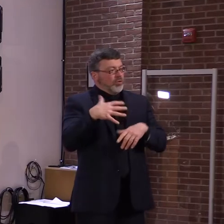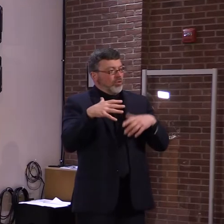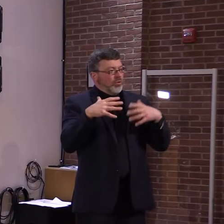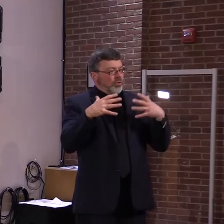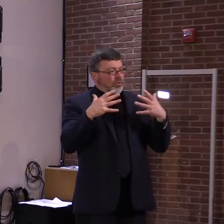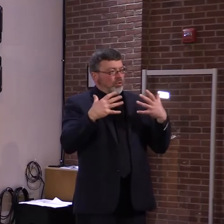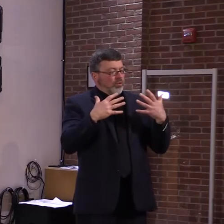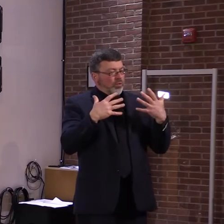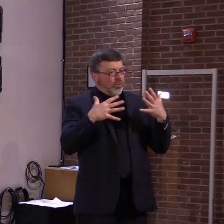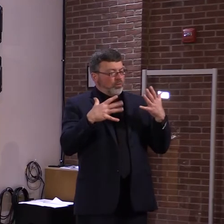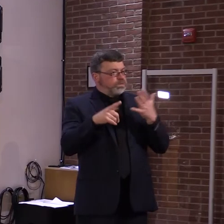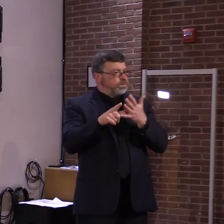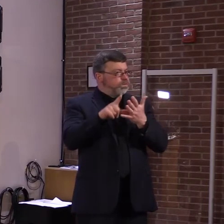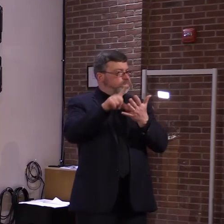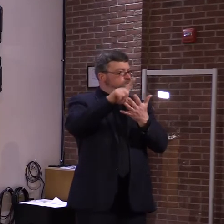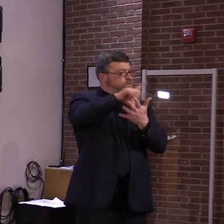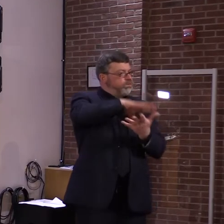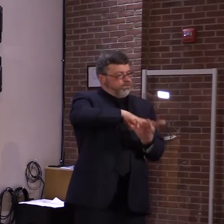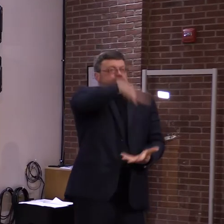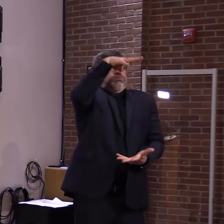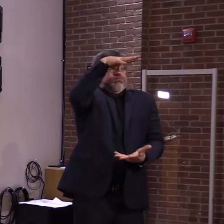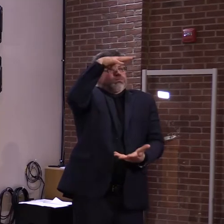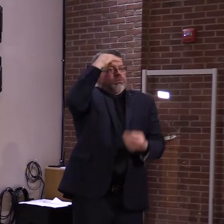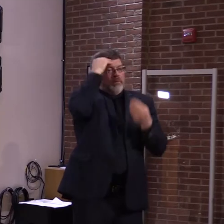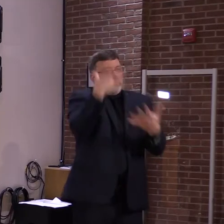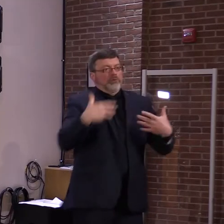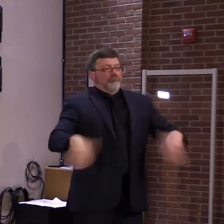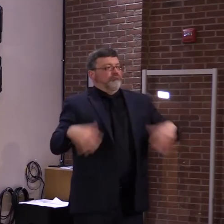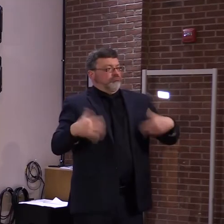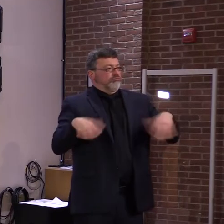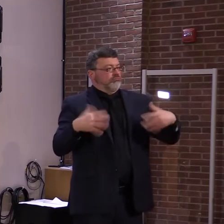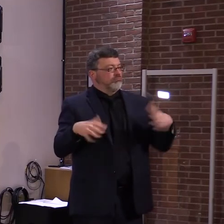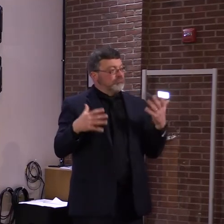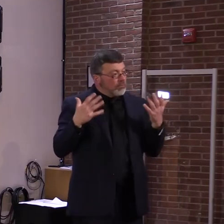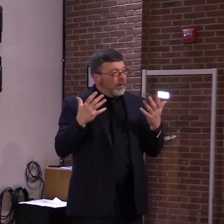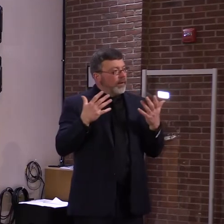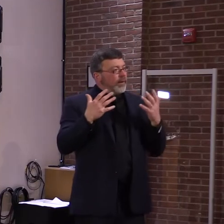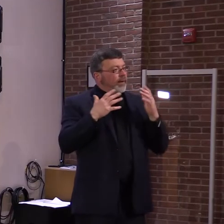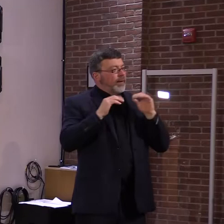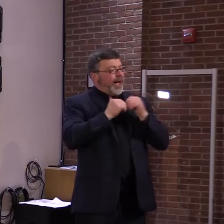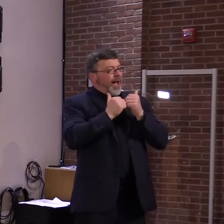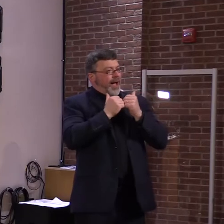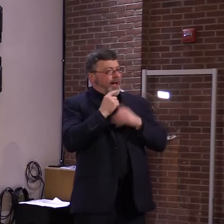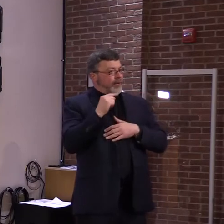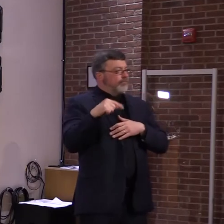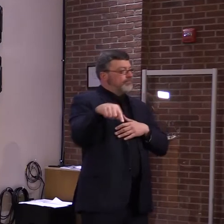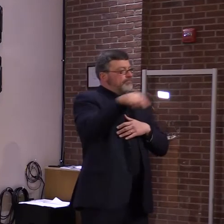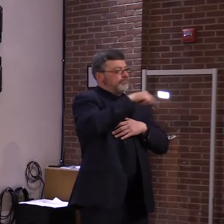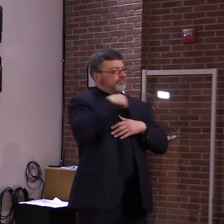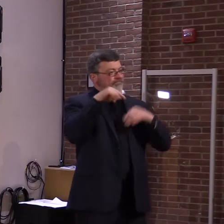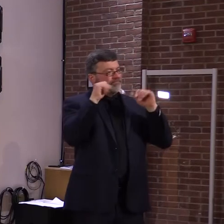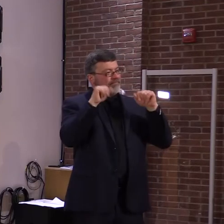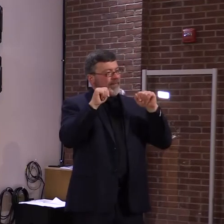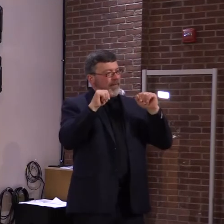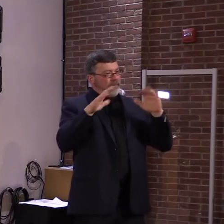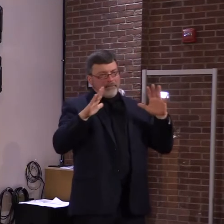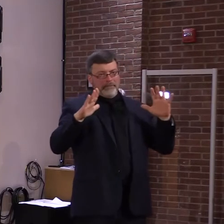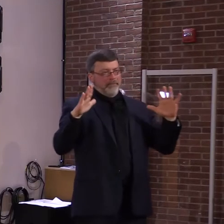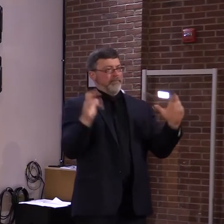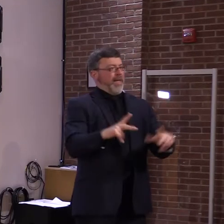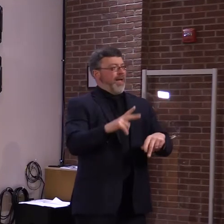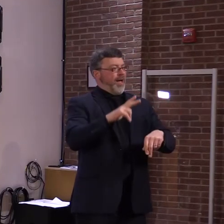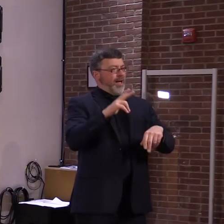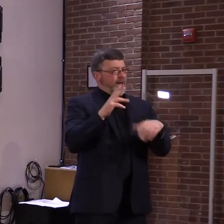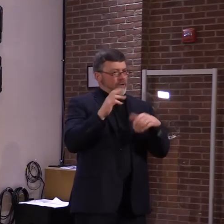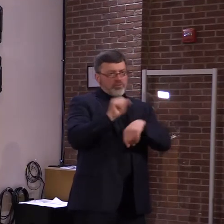of opportunities and how we can best return to the work site. As you know,